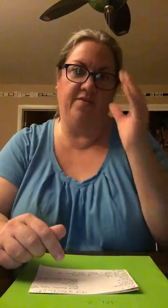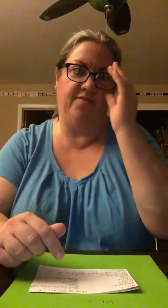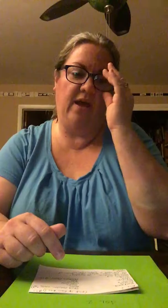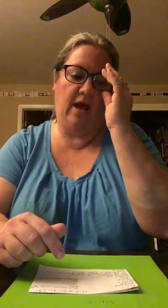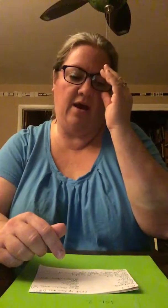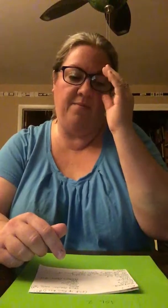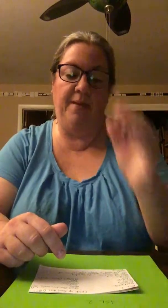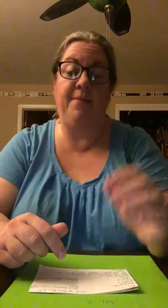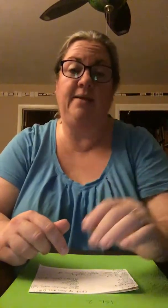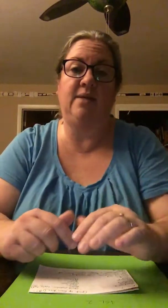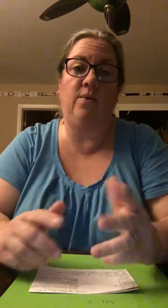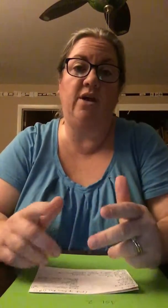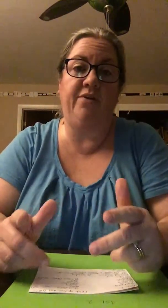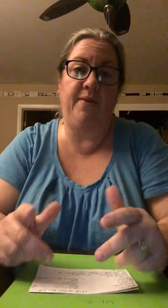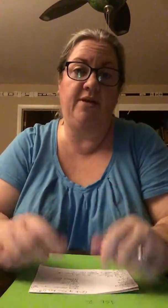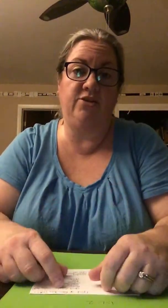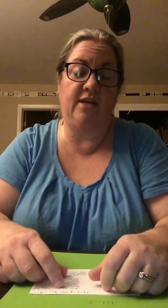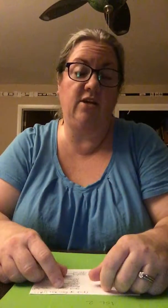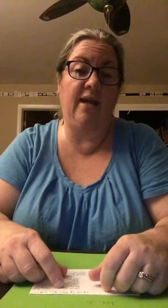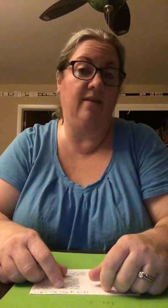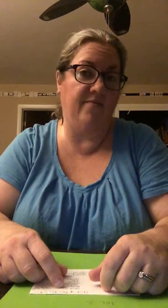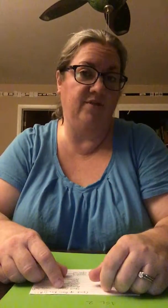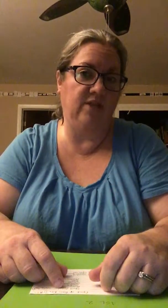off, and based on what's already been understood in the conversation.